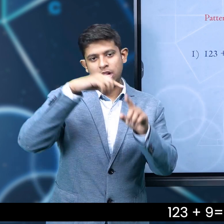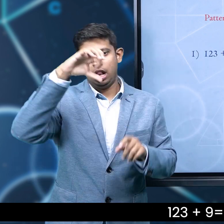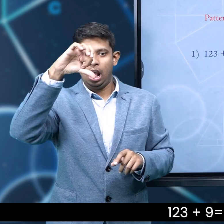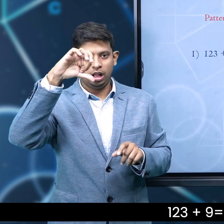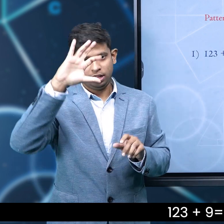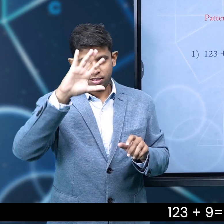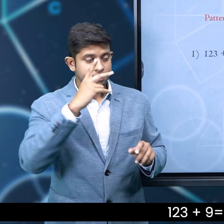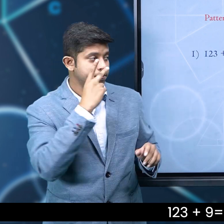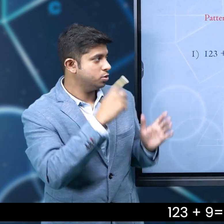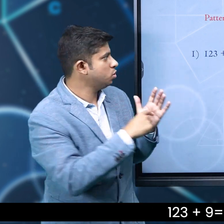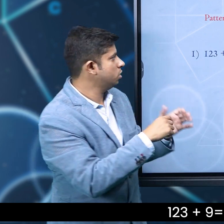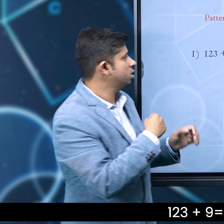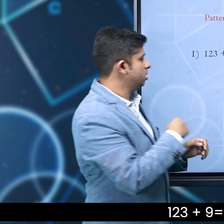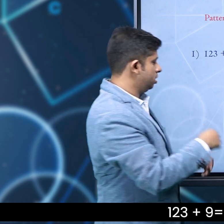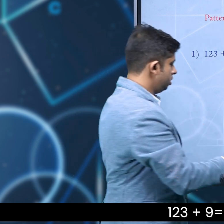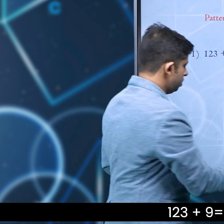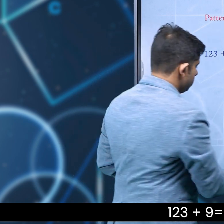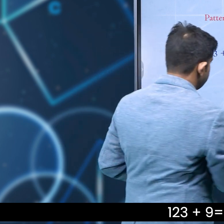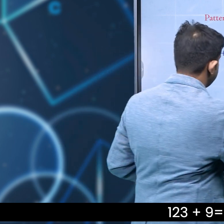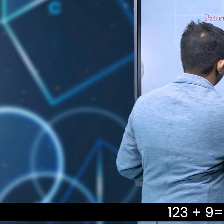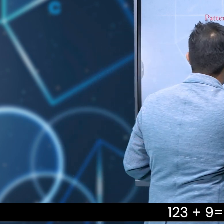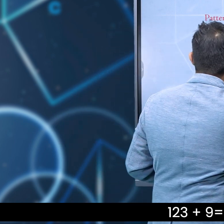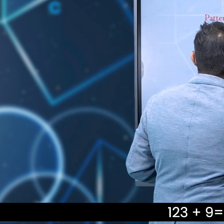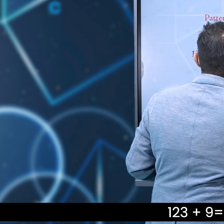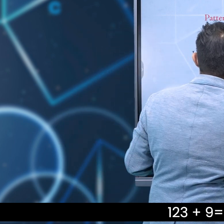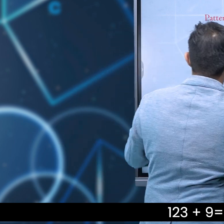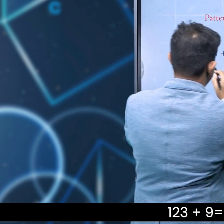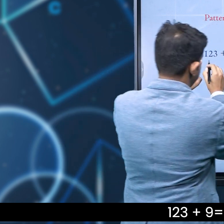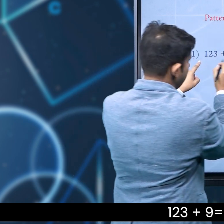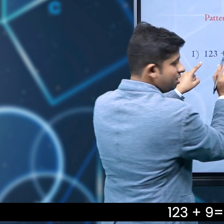equal to 123 plus 10 minus 1.